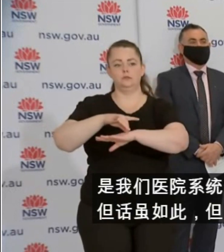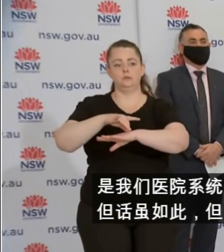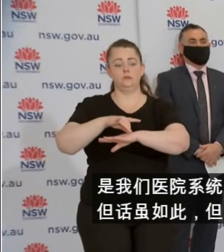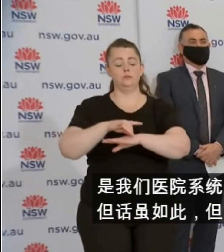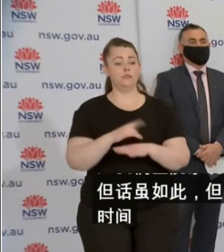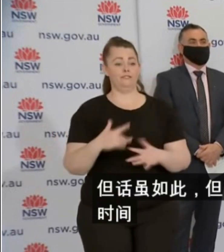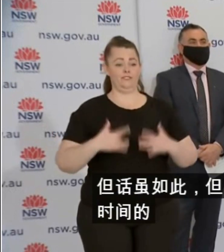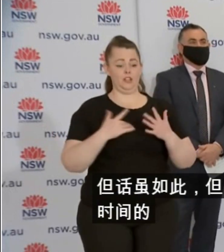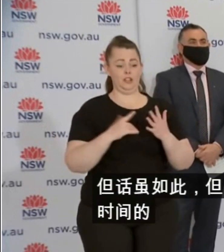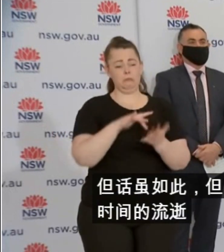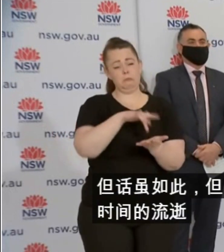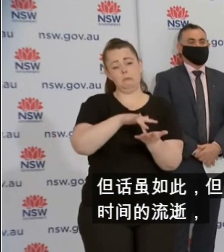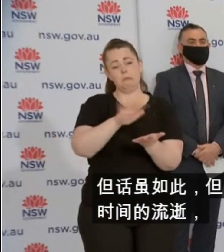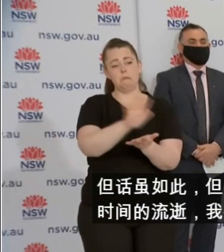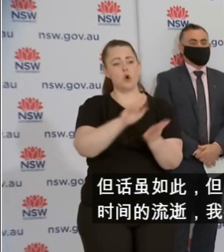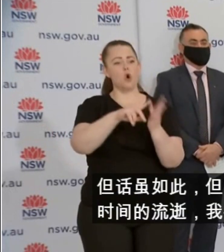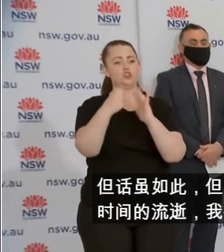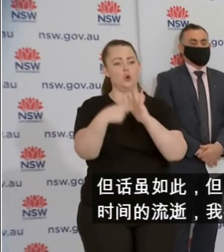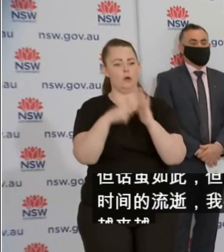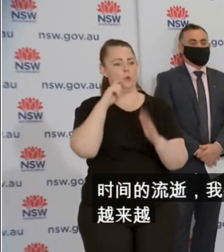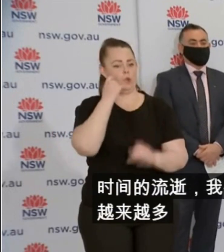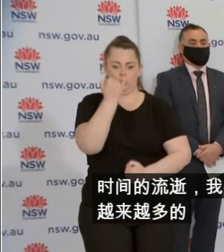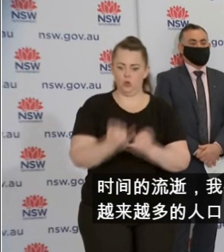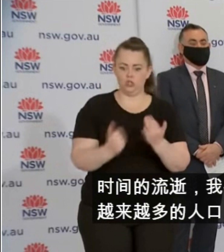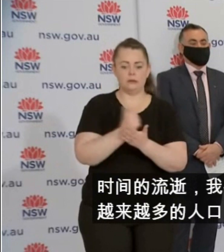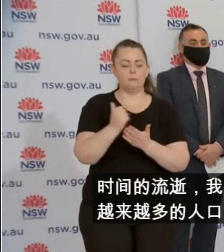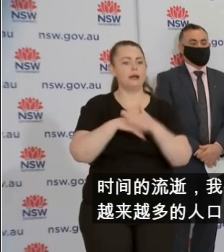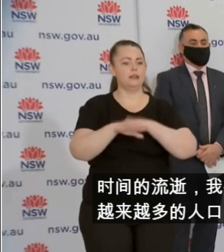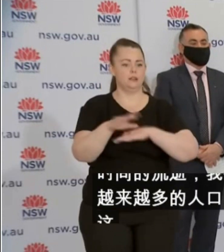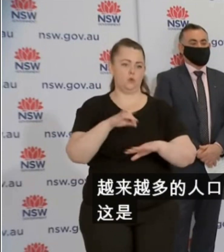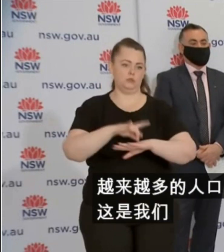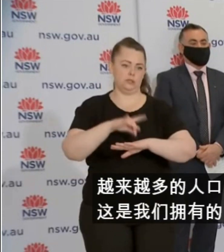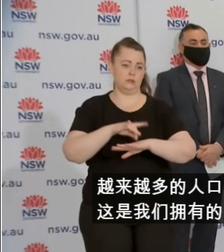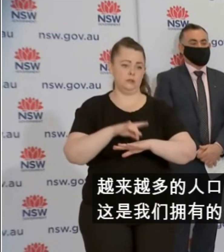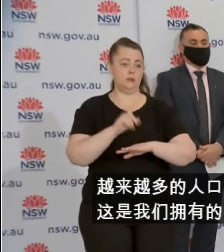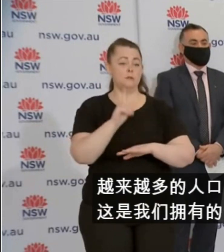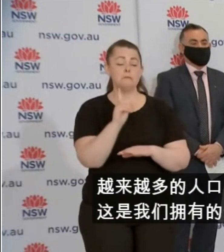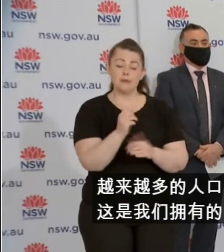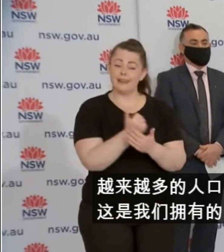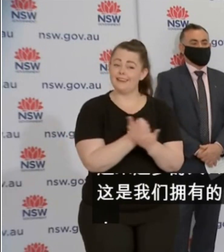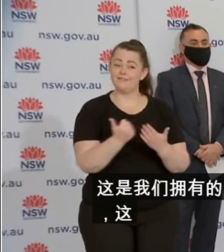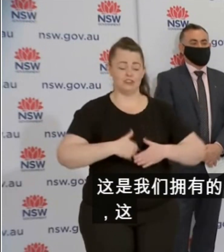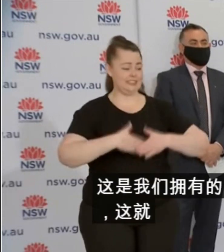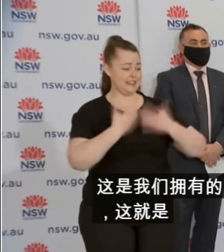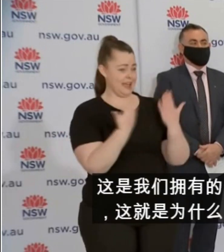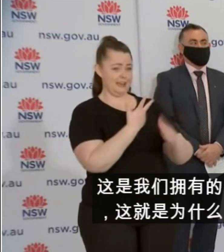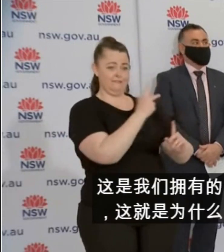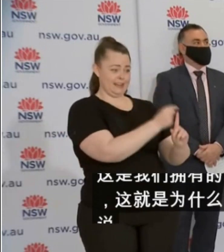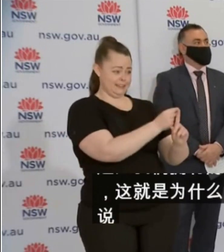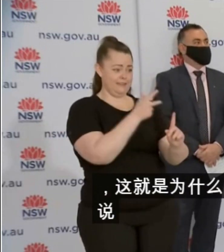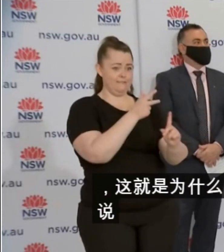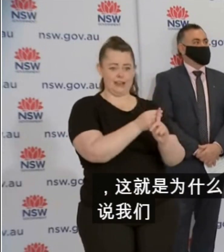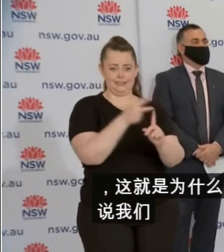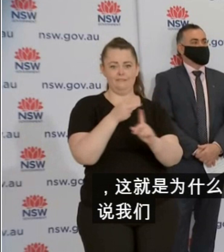that, every day that goes by, we're seeing more and more of our population vaccinated, and that's the biggest weapon we have. And that's why I've said that